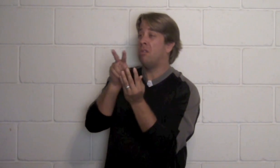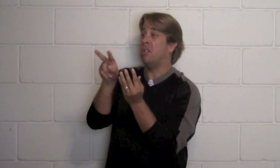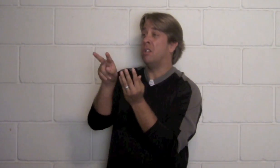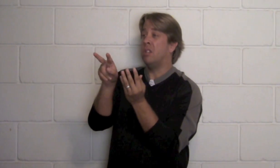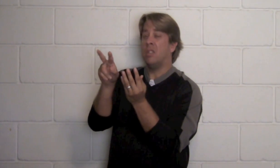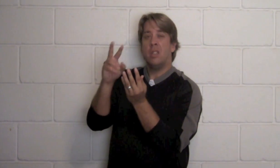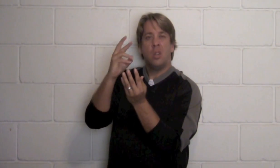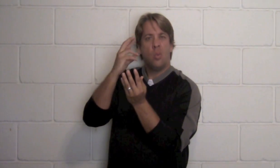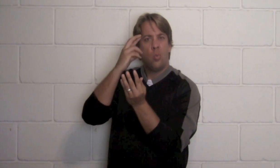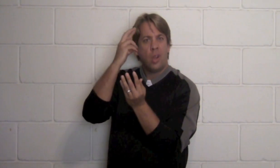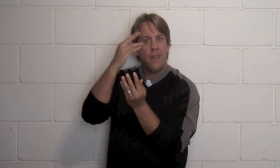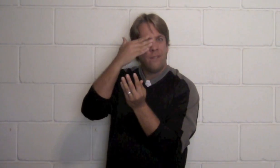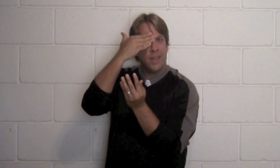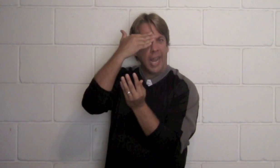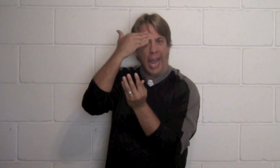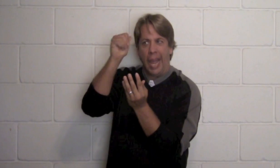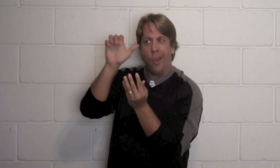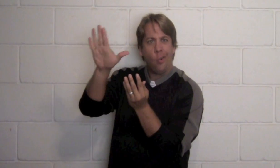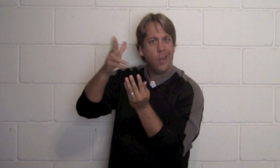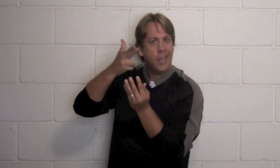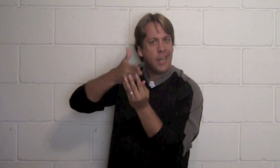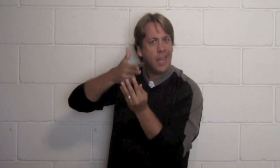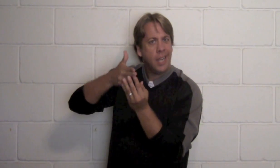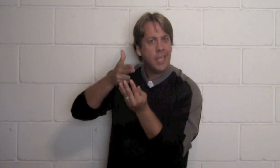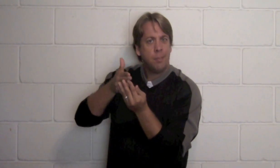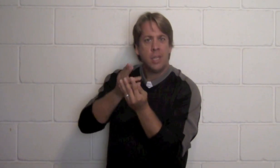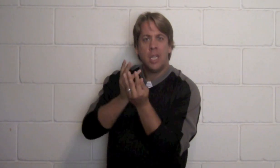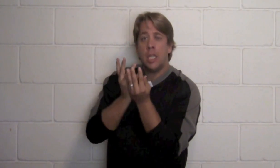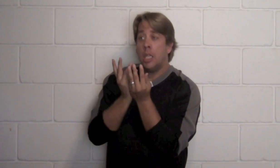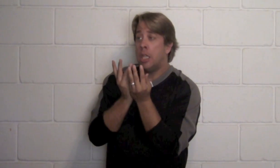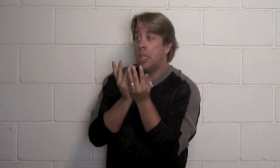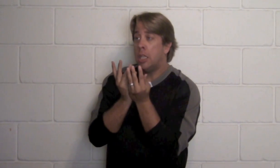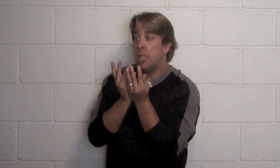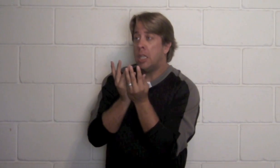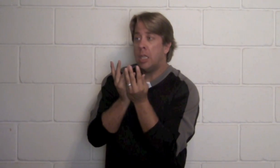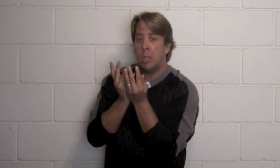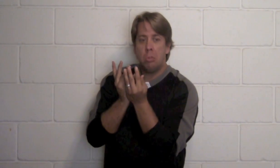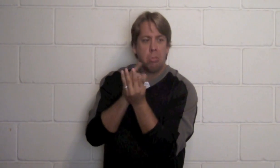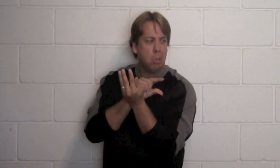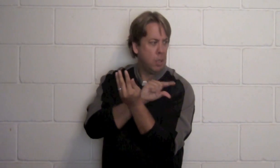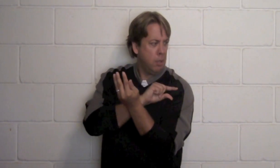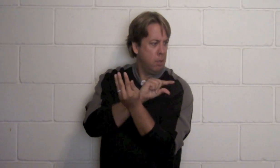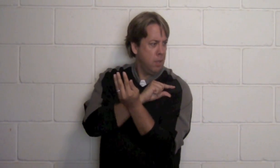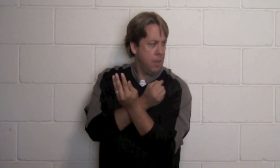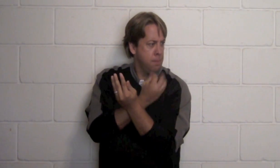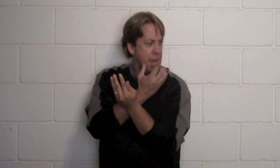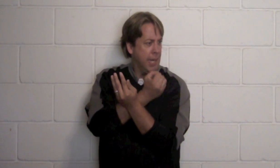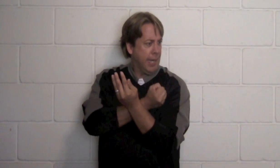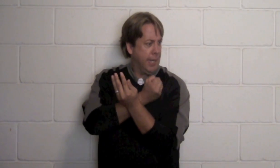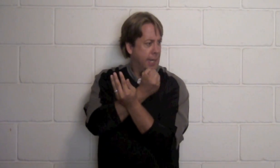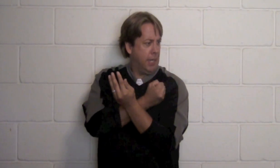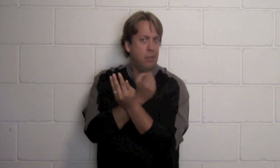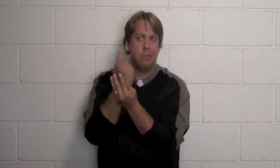And then the second lady looked at her friend and realized she forgot her name. She started to feel